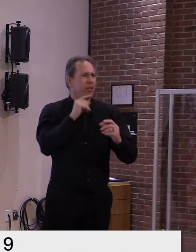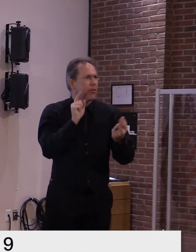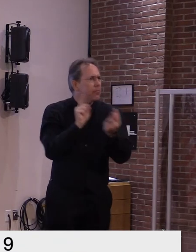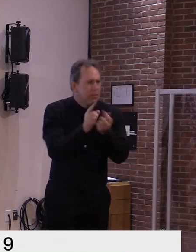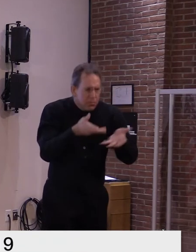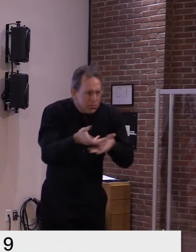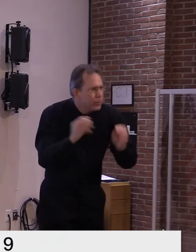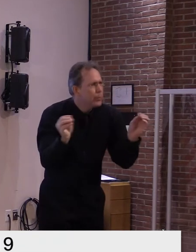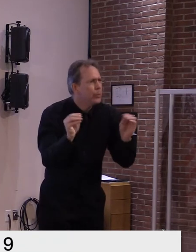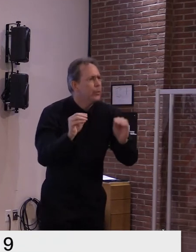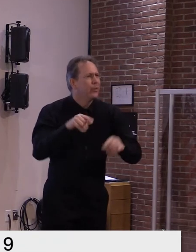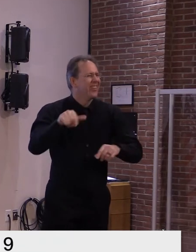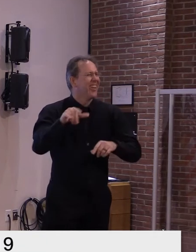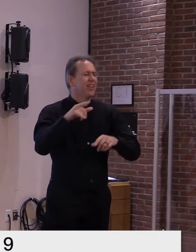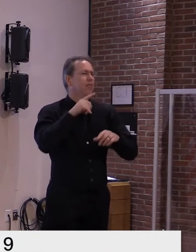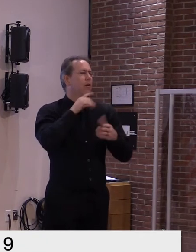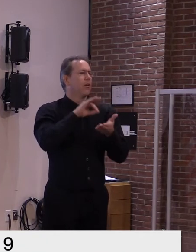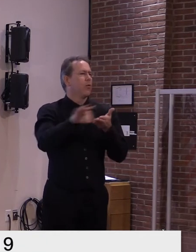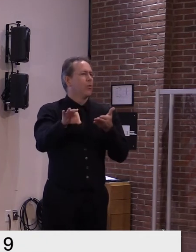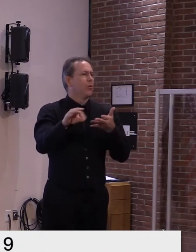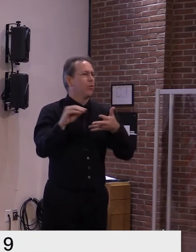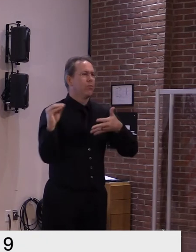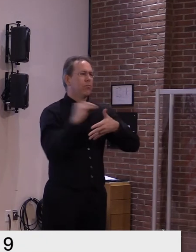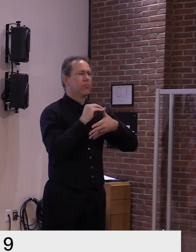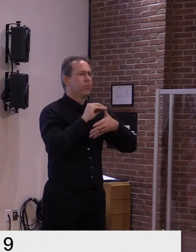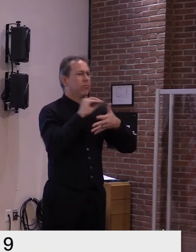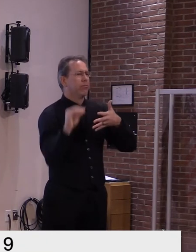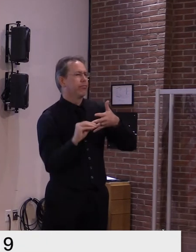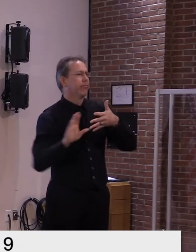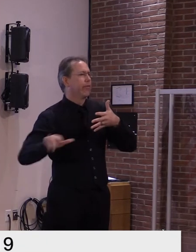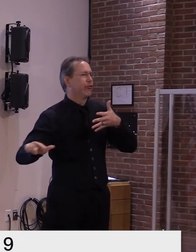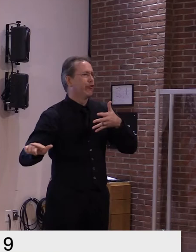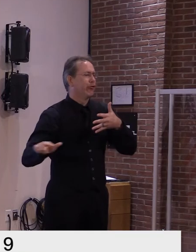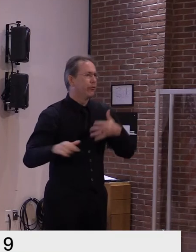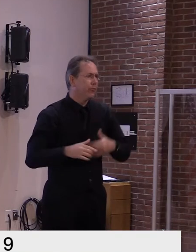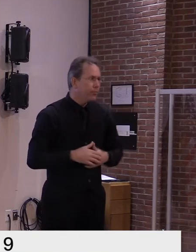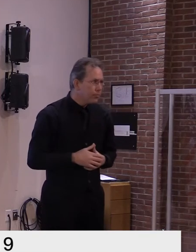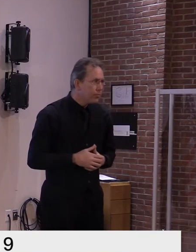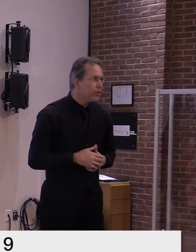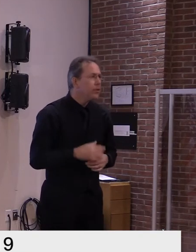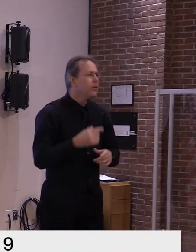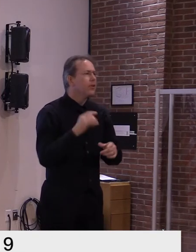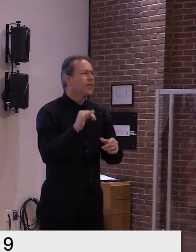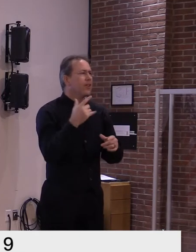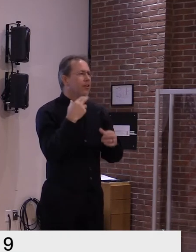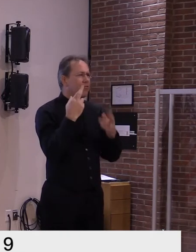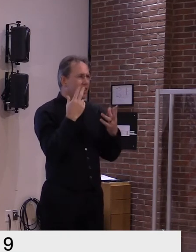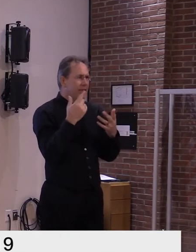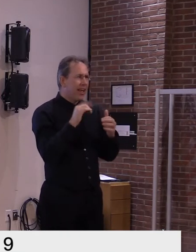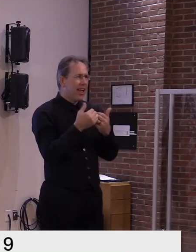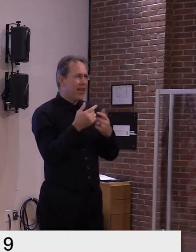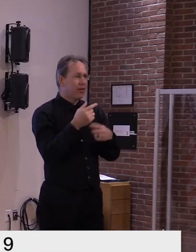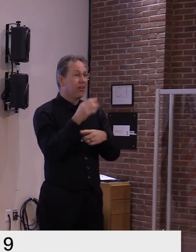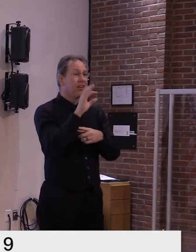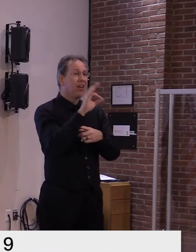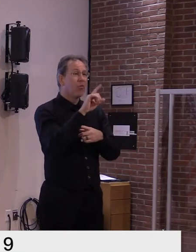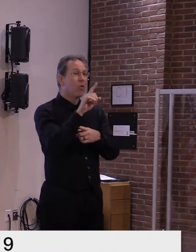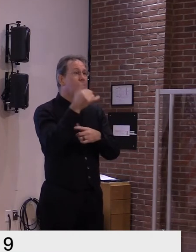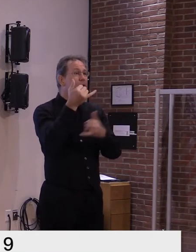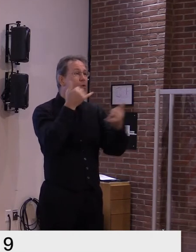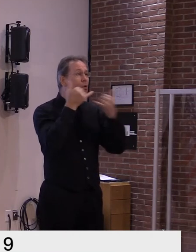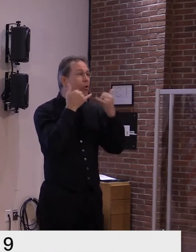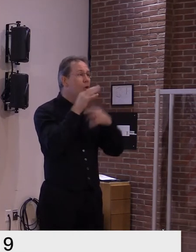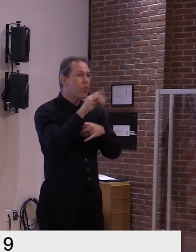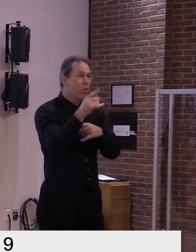in terms of the 911, how 911 medical calls, how responding to accidents